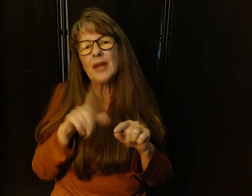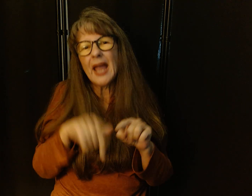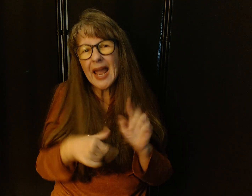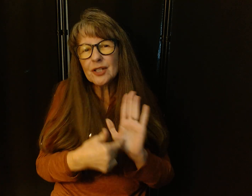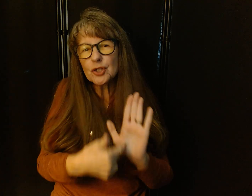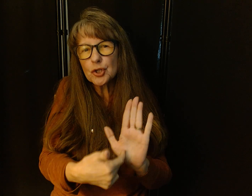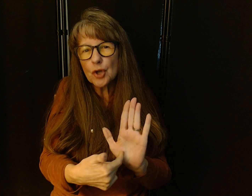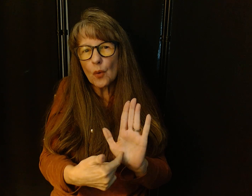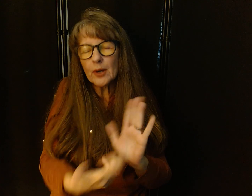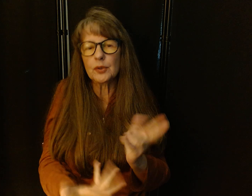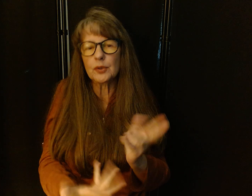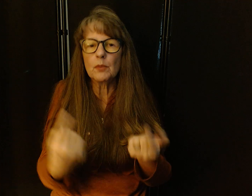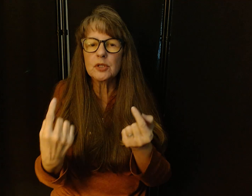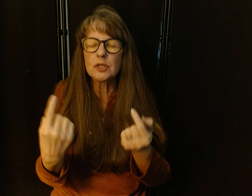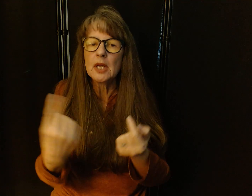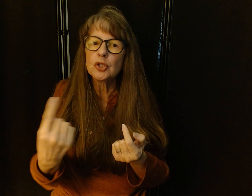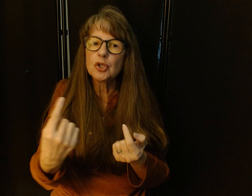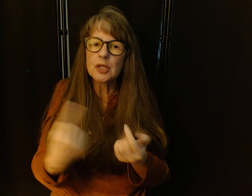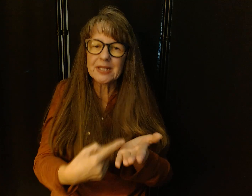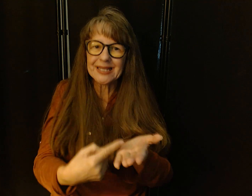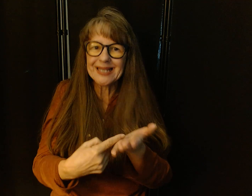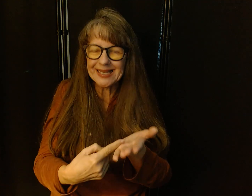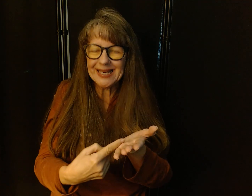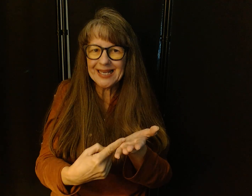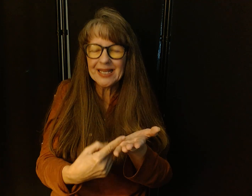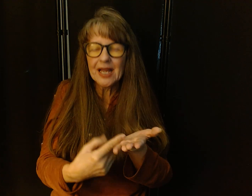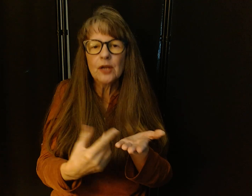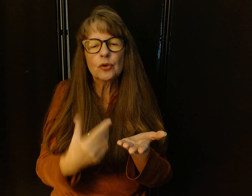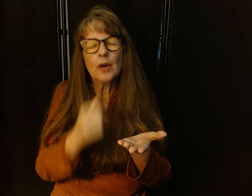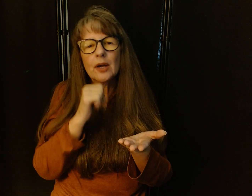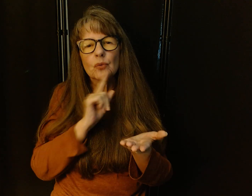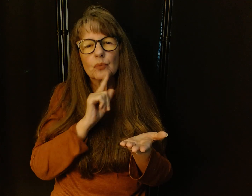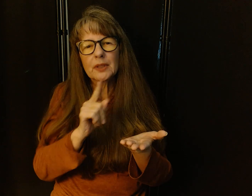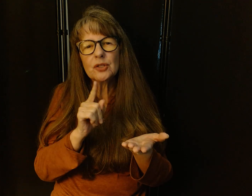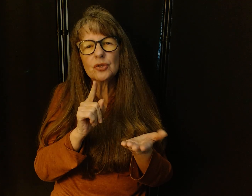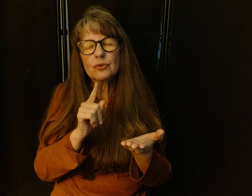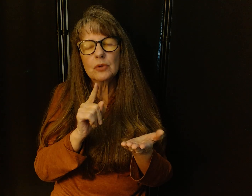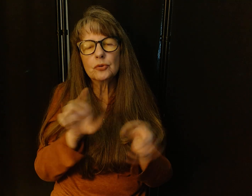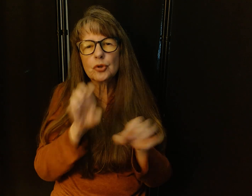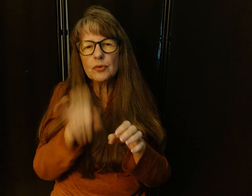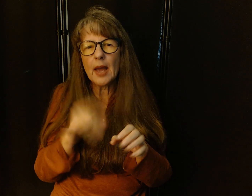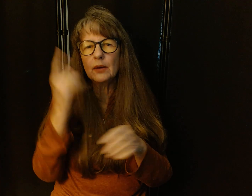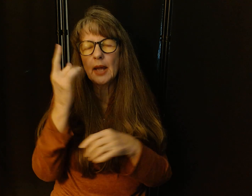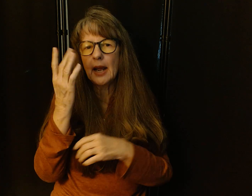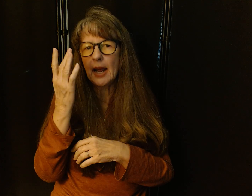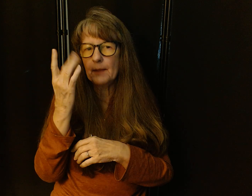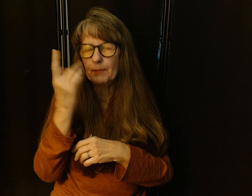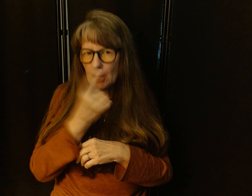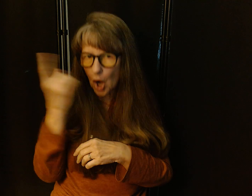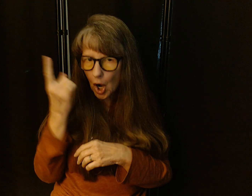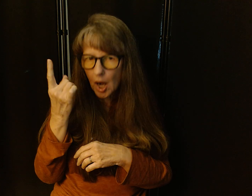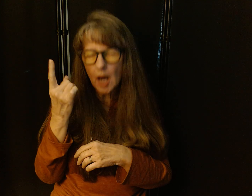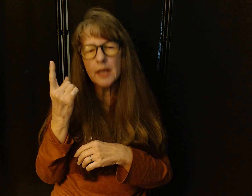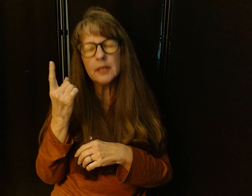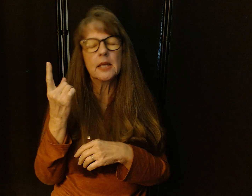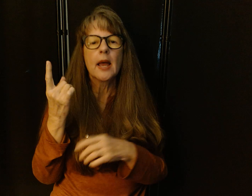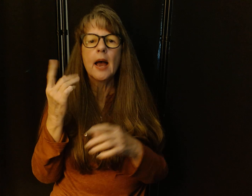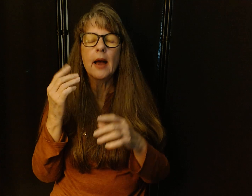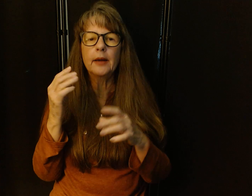can't show it or someone's just discussing it, you're not going to really do that because